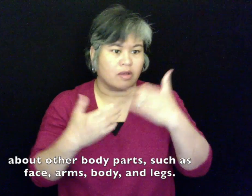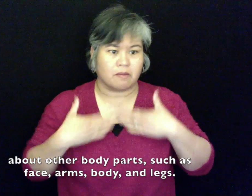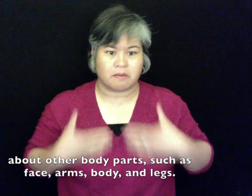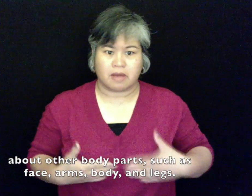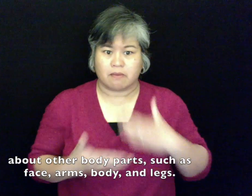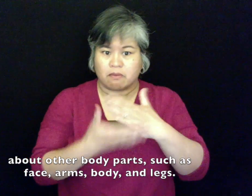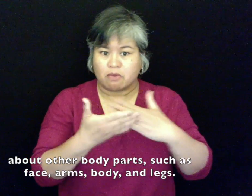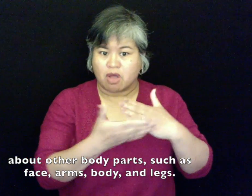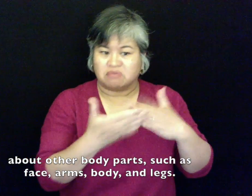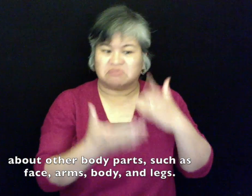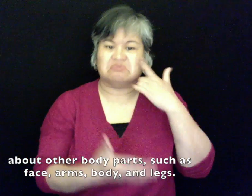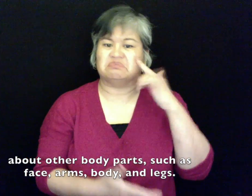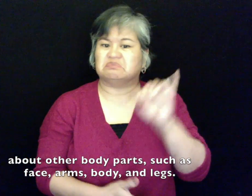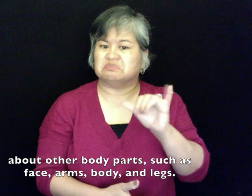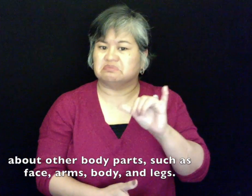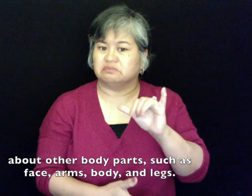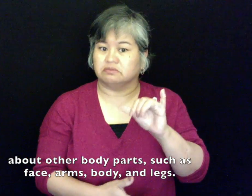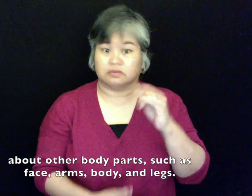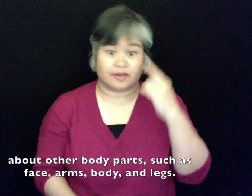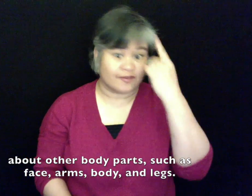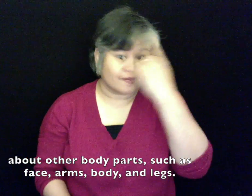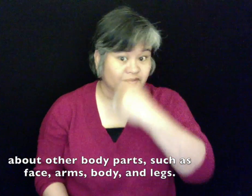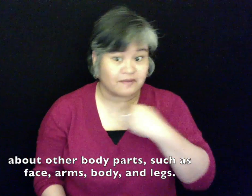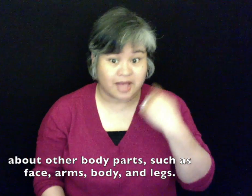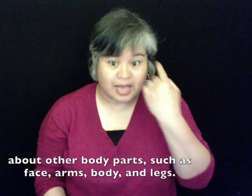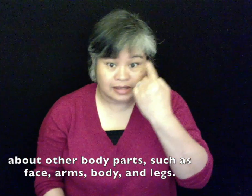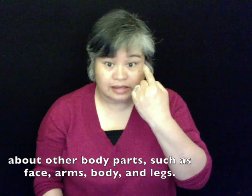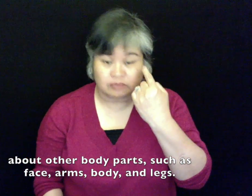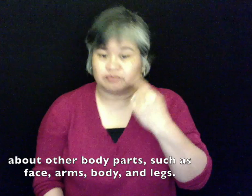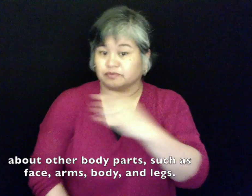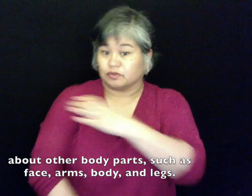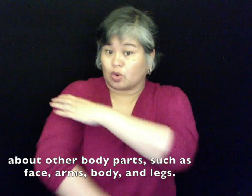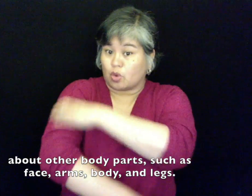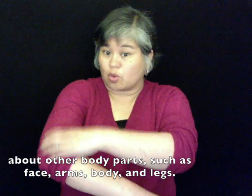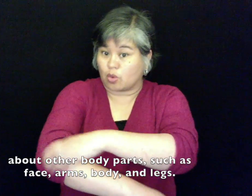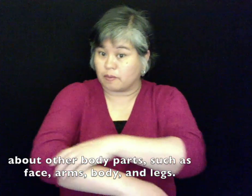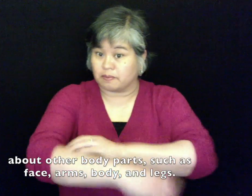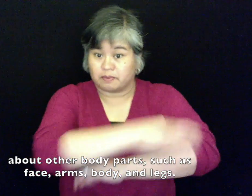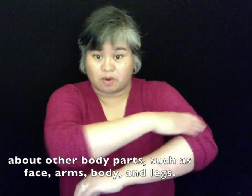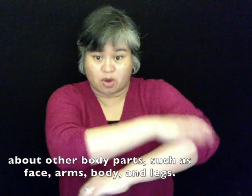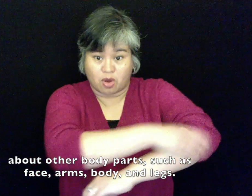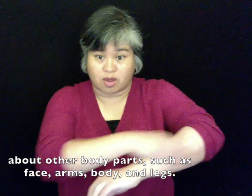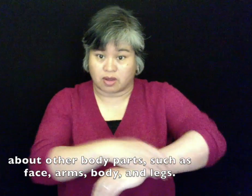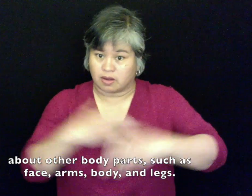about other body parts, such as face, arms, body, and legs.